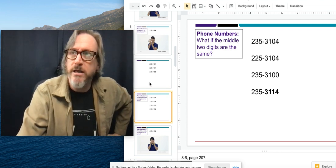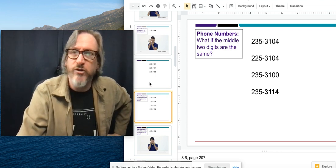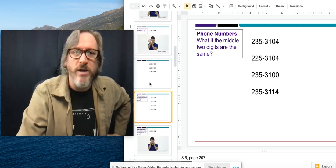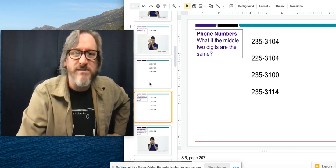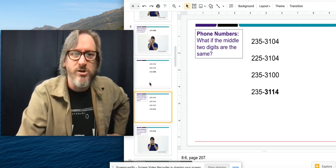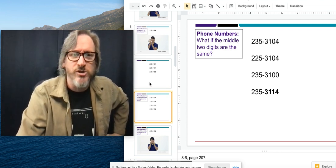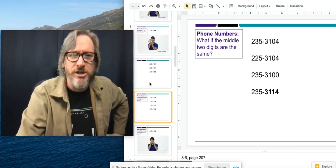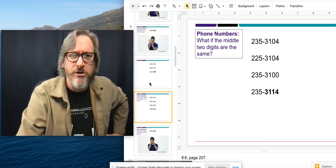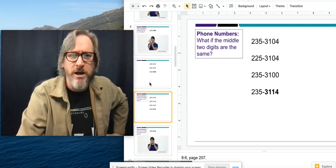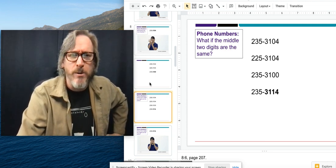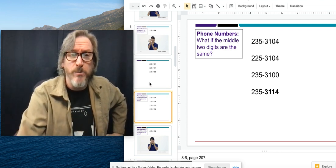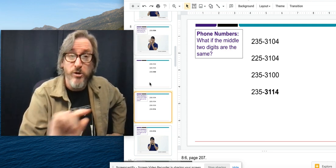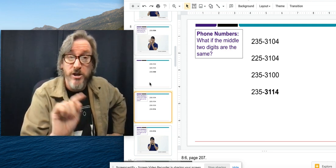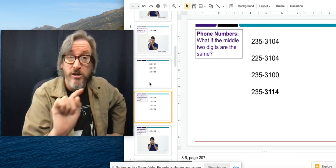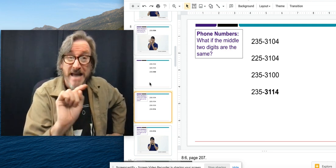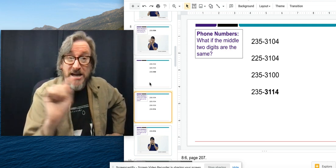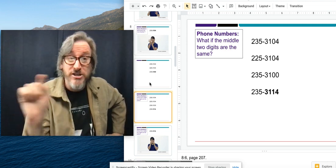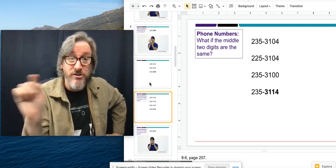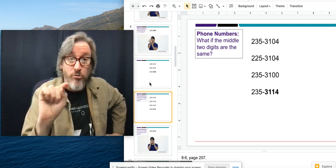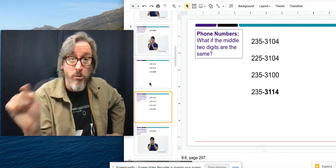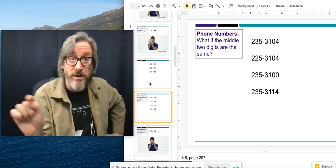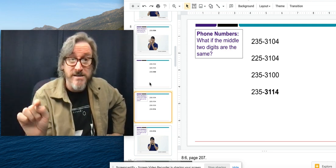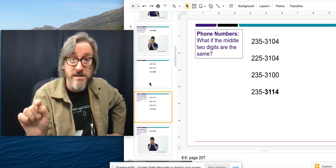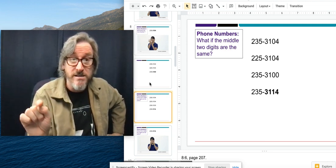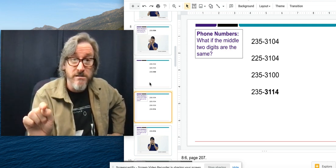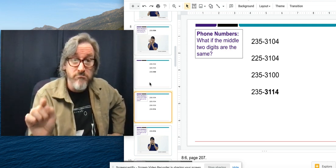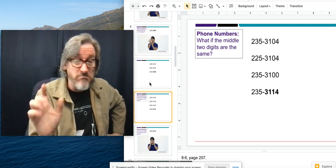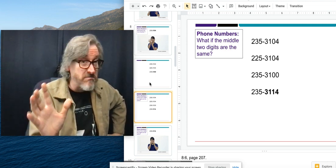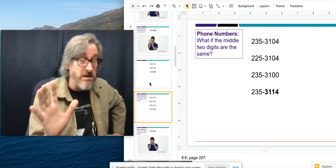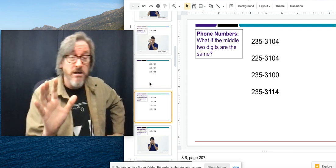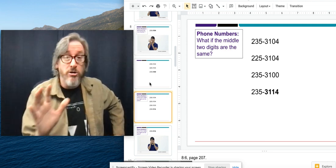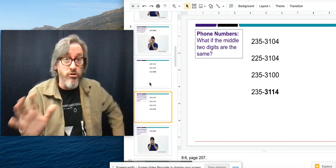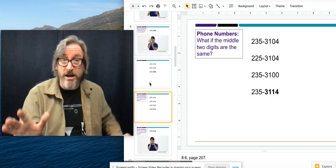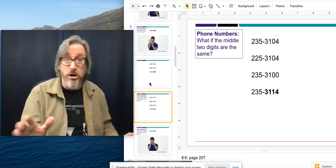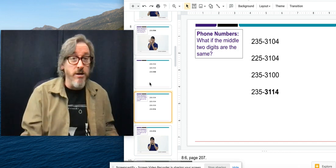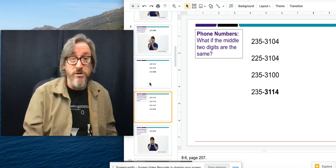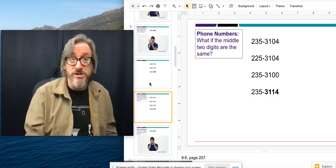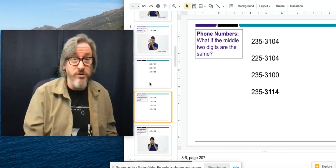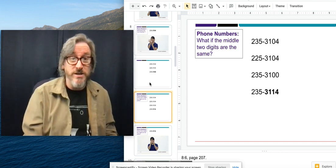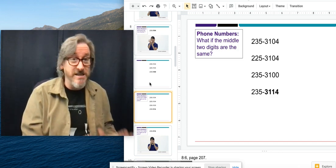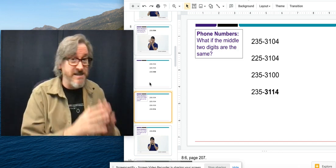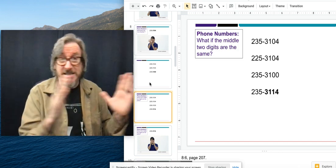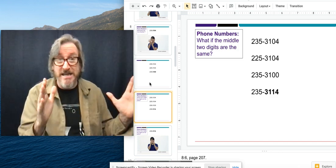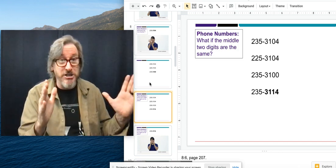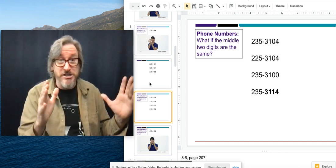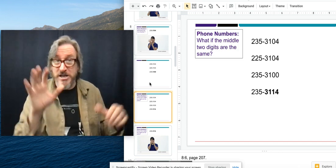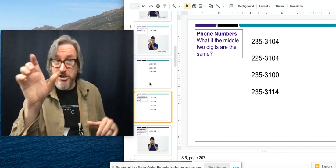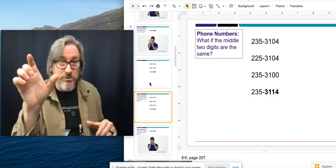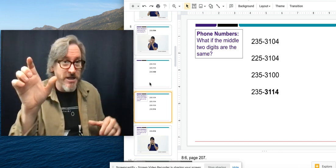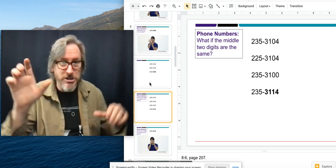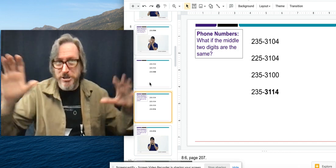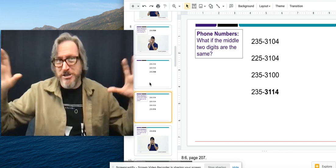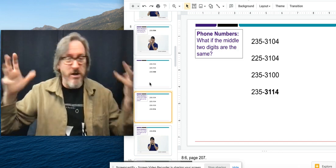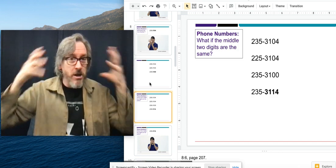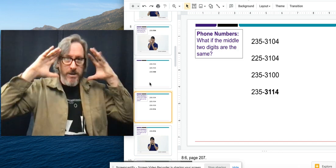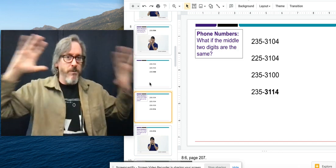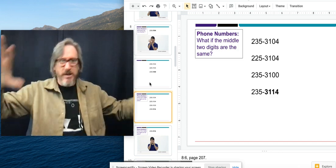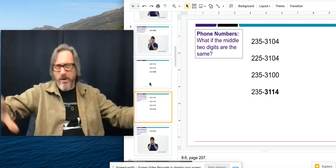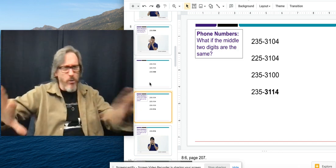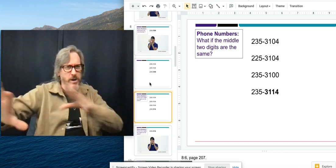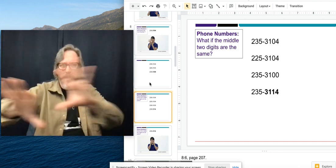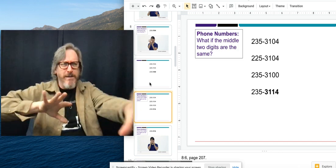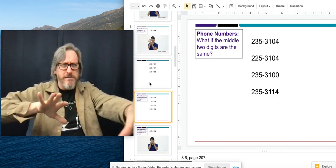like if you gave a social security number but put the dashes in the wrong places. Credit card numbers, if you did 6 digits, then 2 digits, then